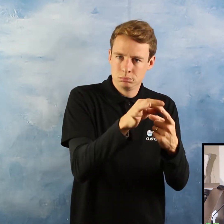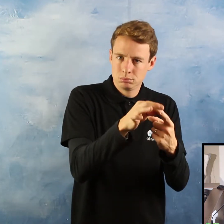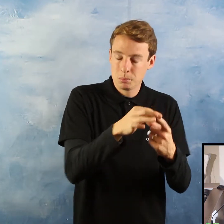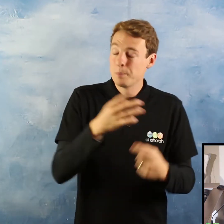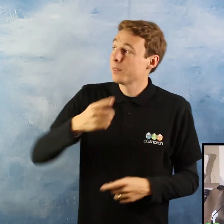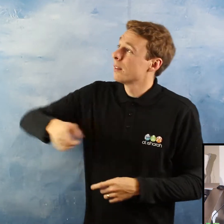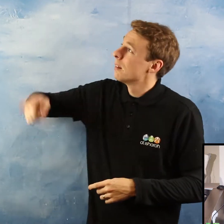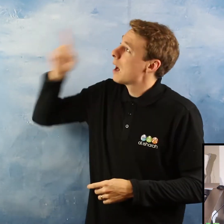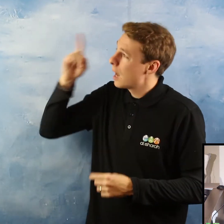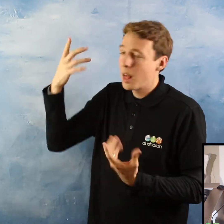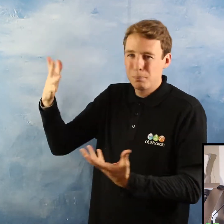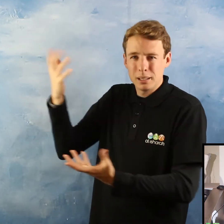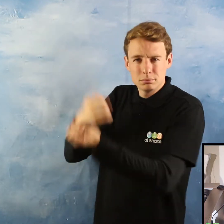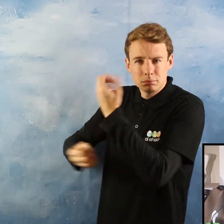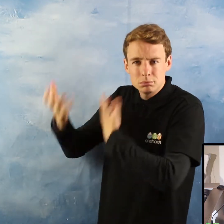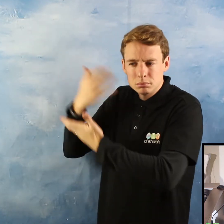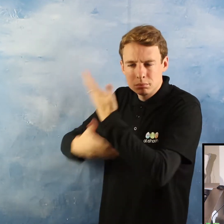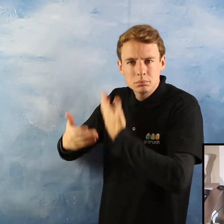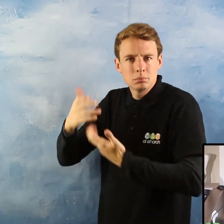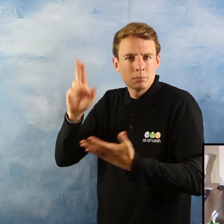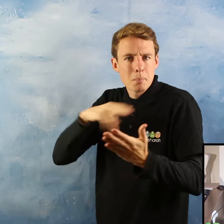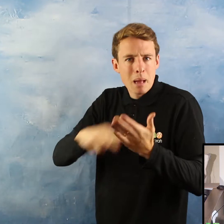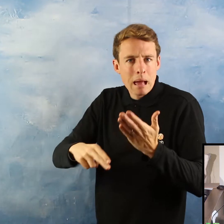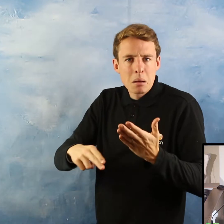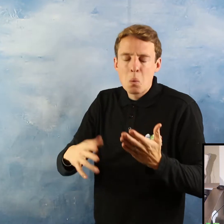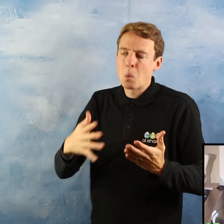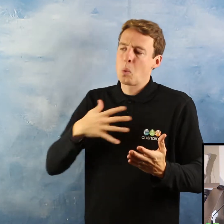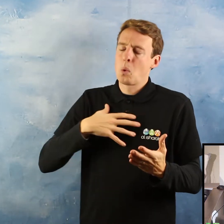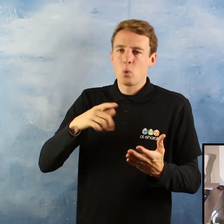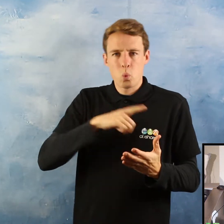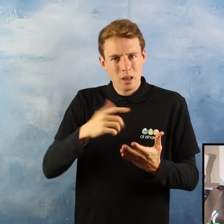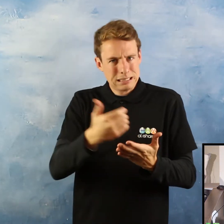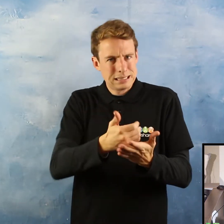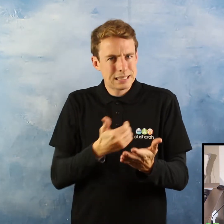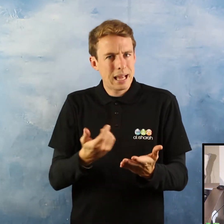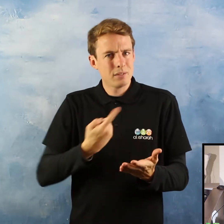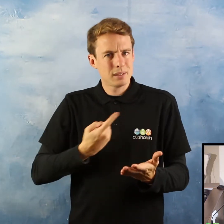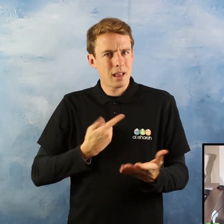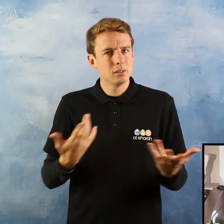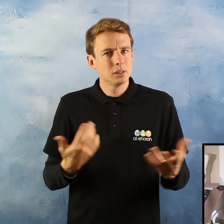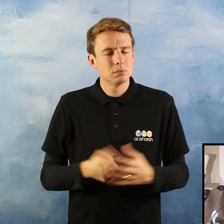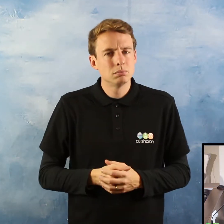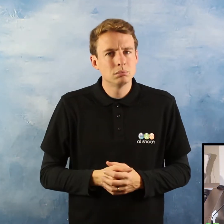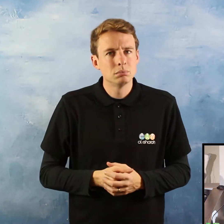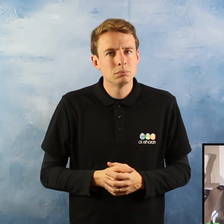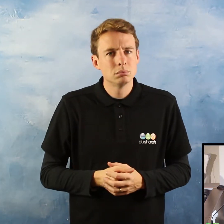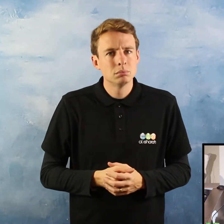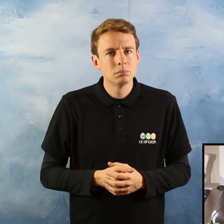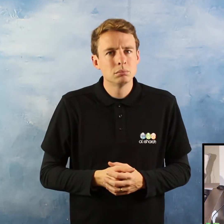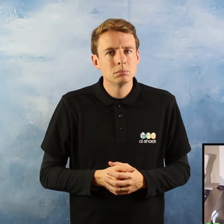so that we don't harm ourselves. To protect our relationship with